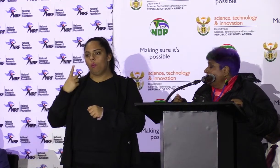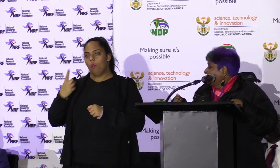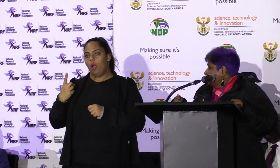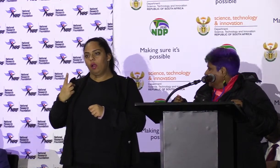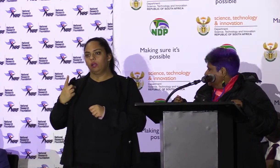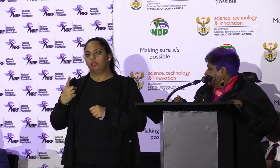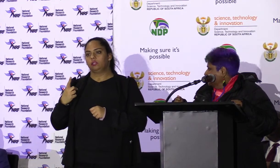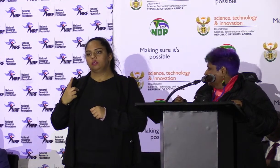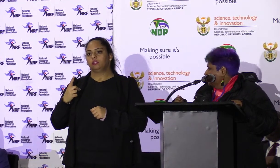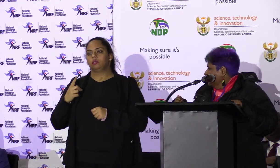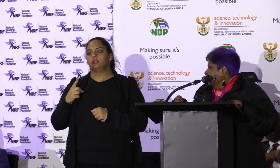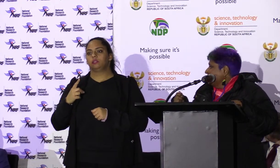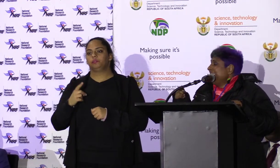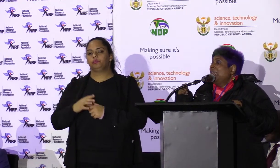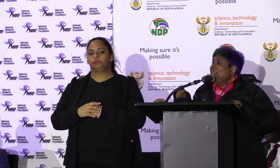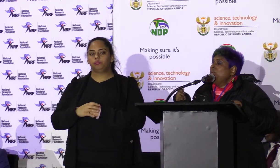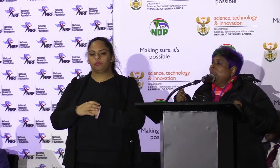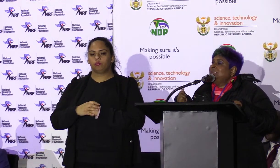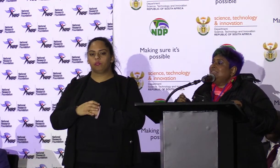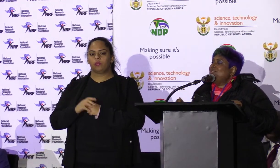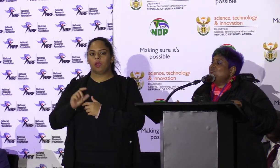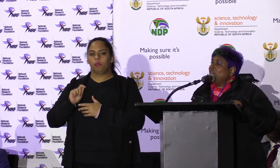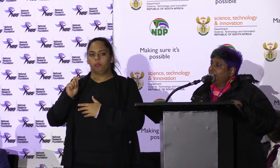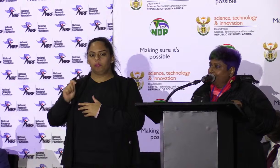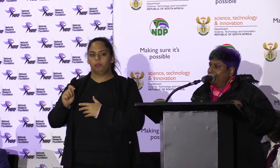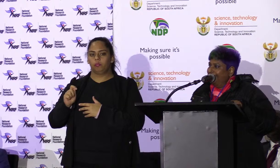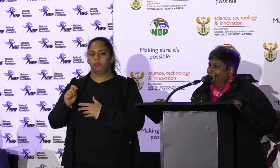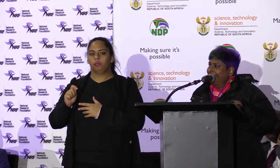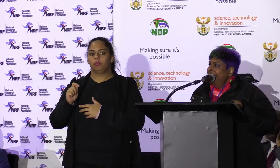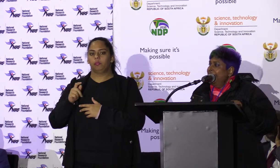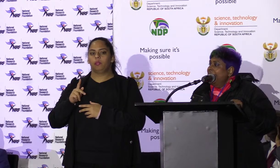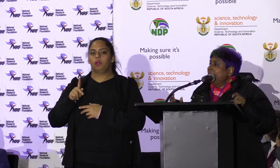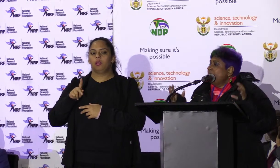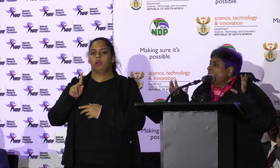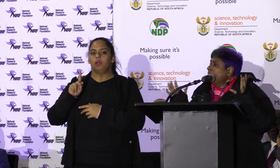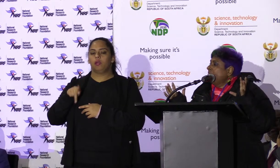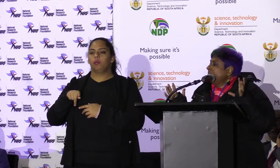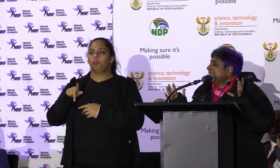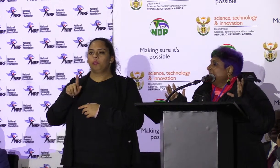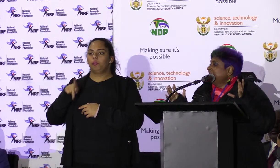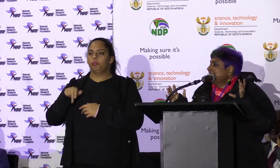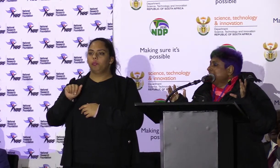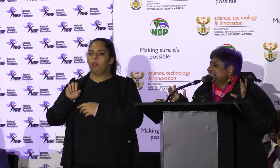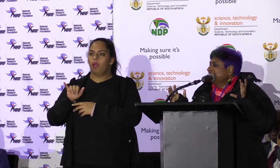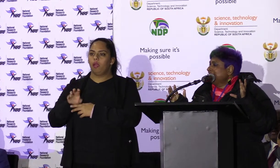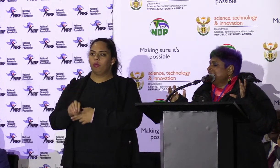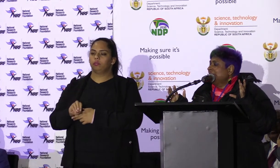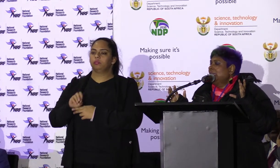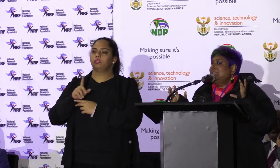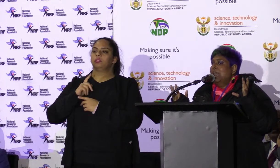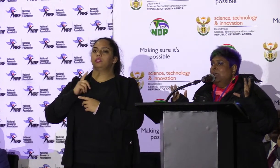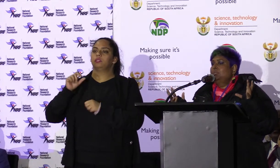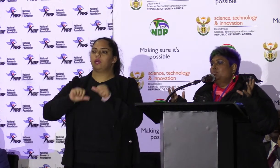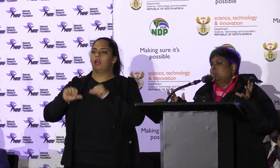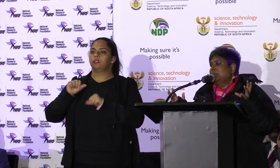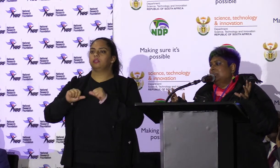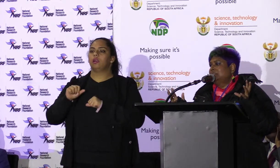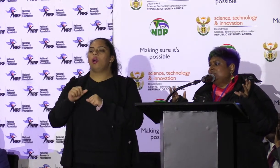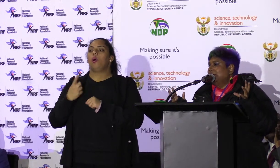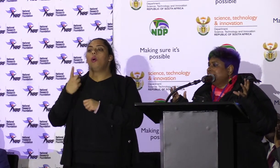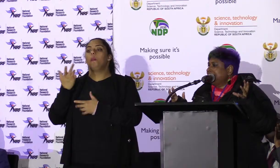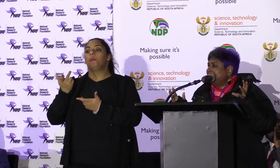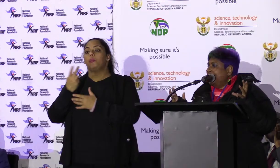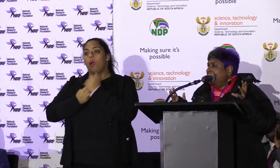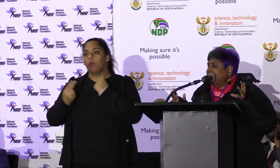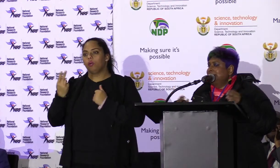is our paleo sciences, the other one is astronomy. And both those sciences allow the